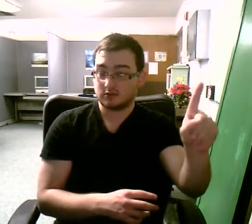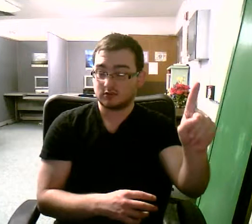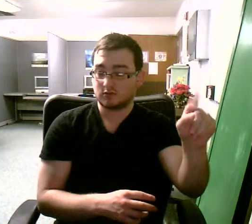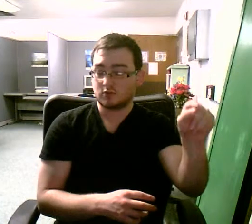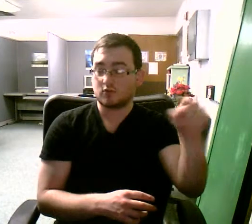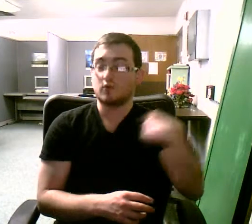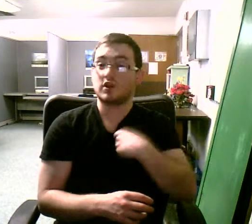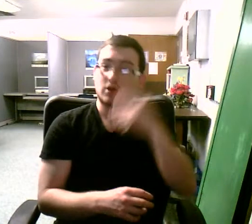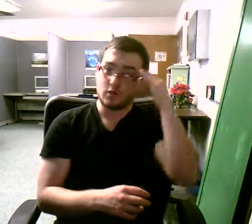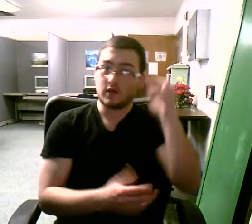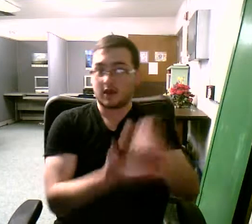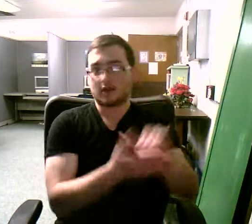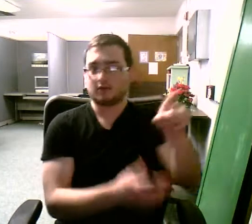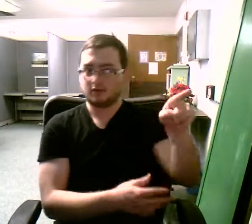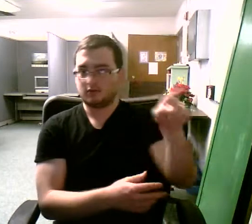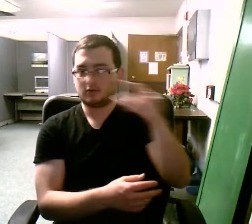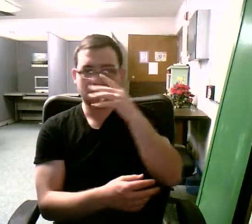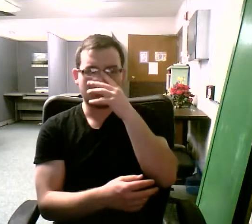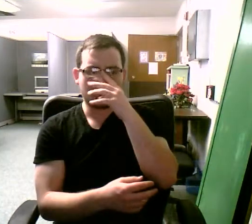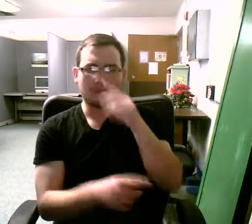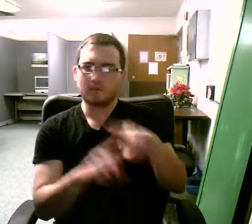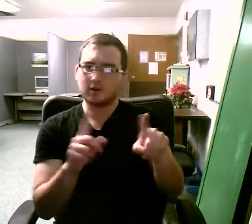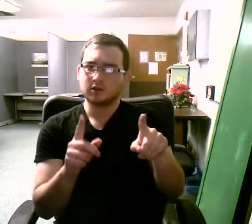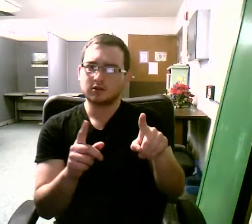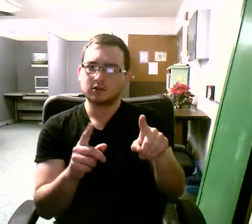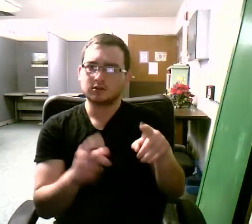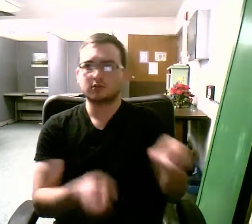away. So is she adding them or taking them away?